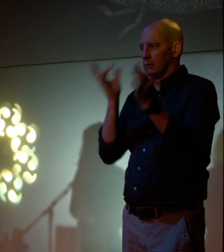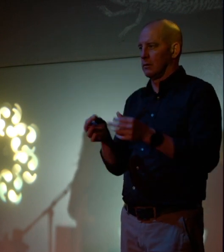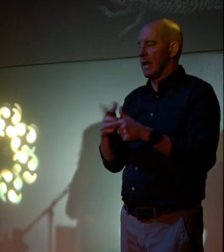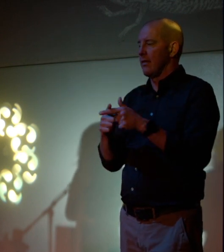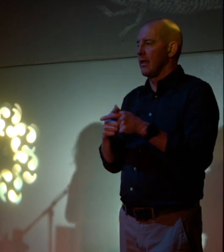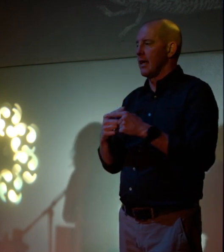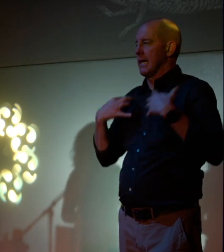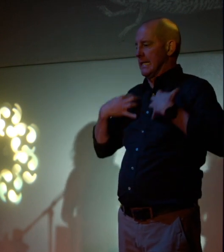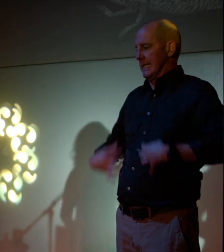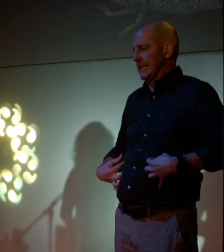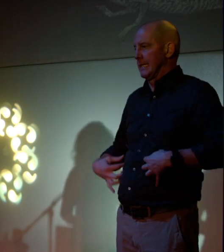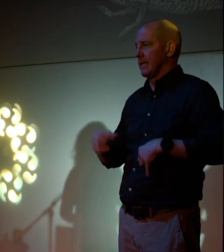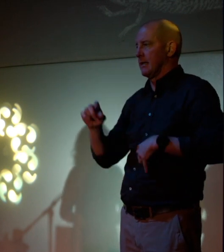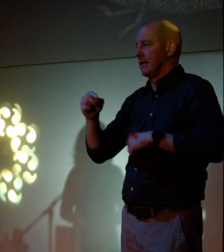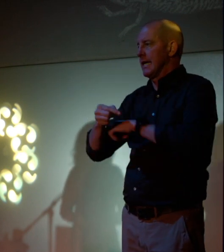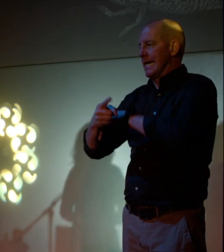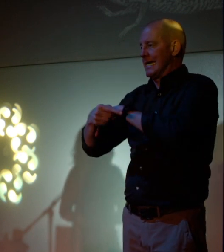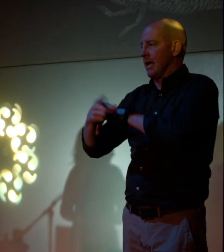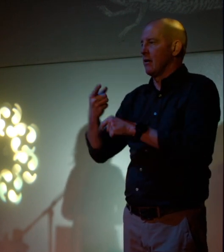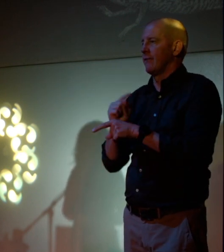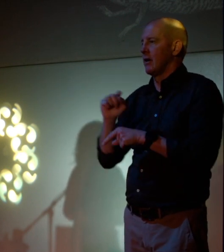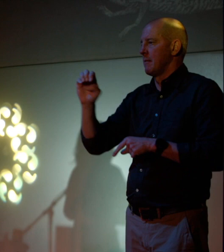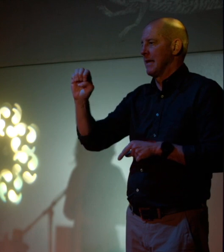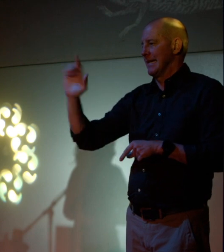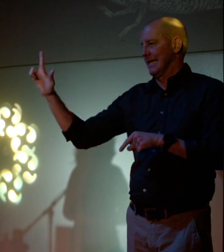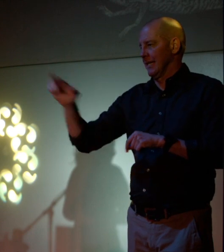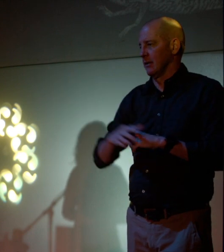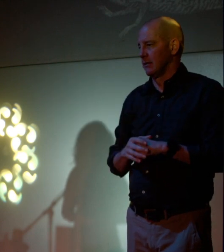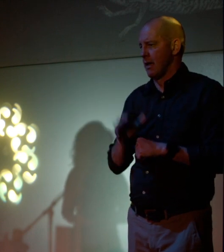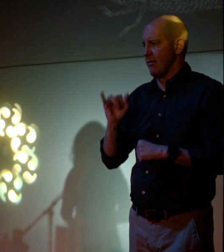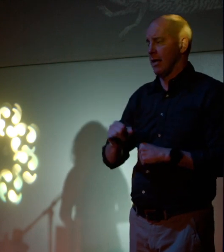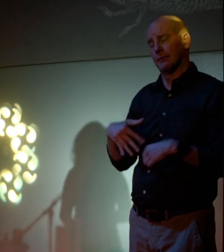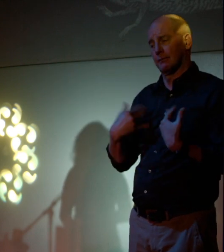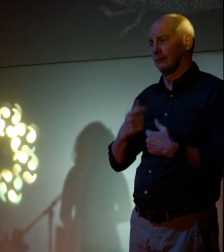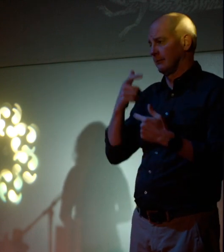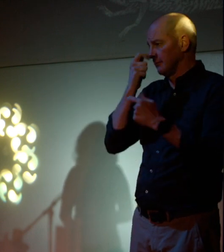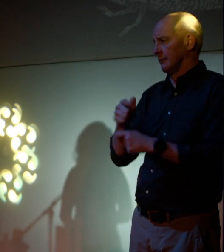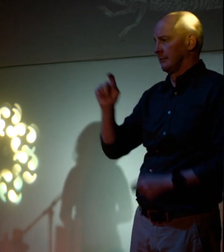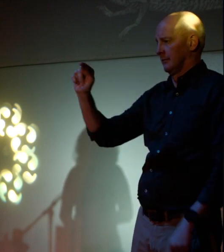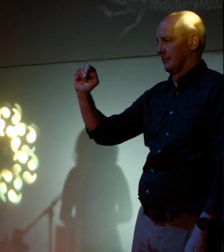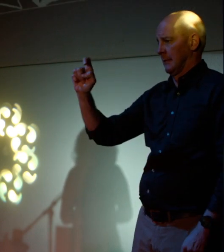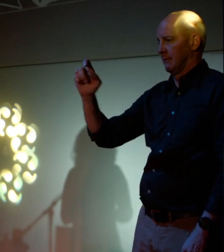tail of a Mediterranean eel. That's some fun taxidermy, people.